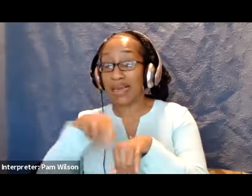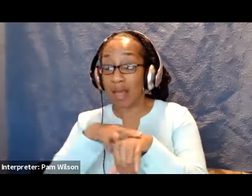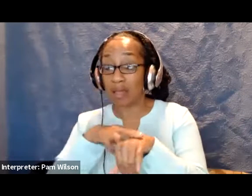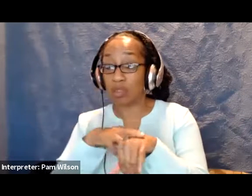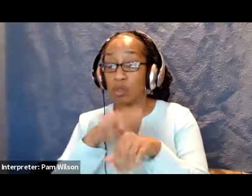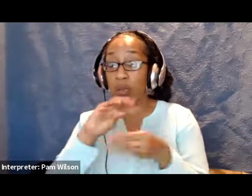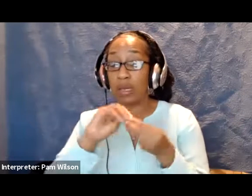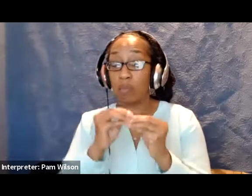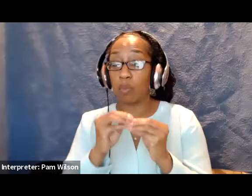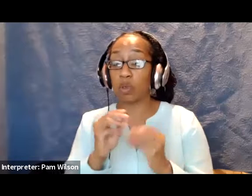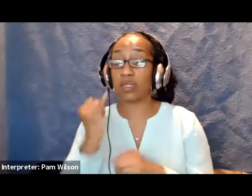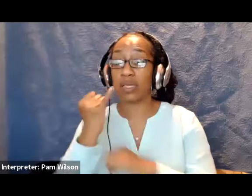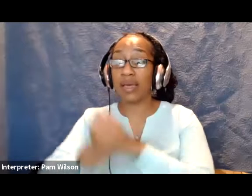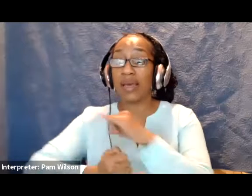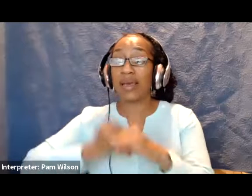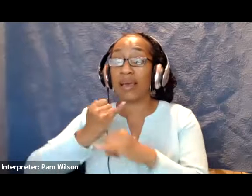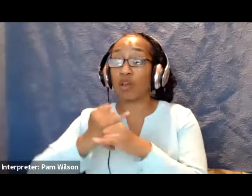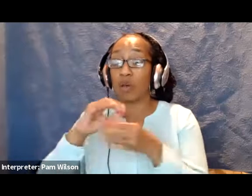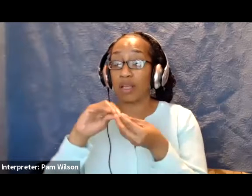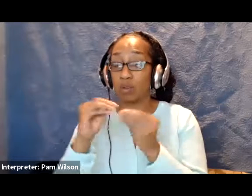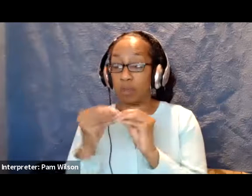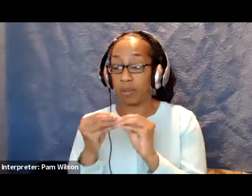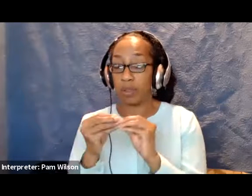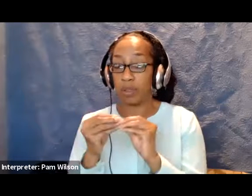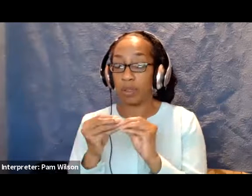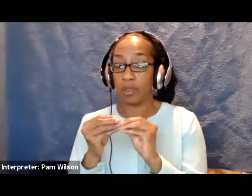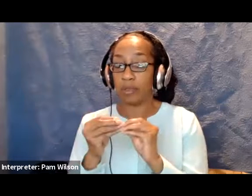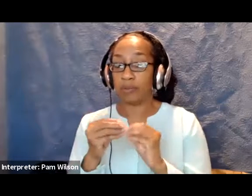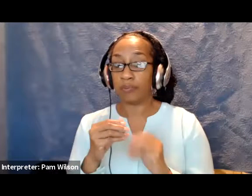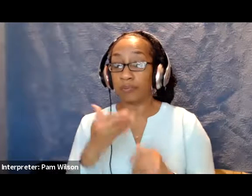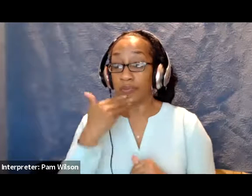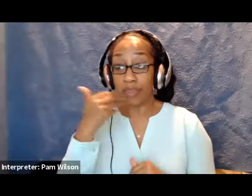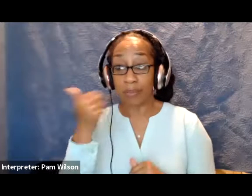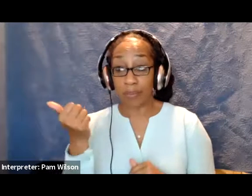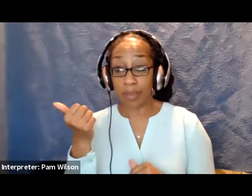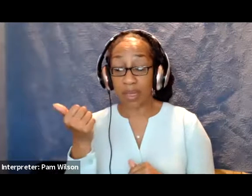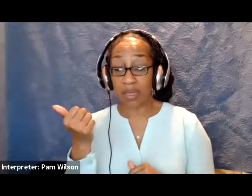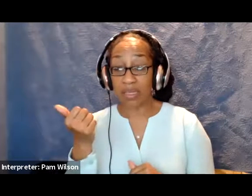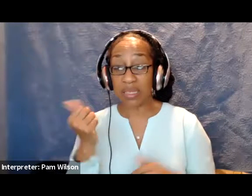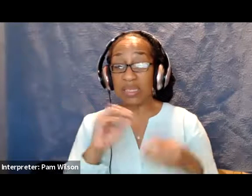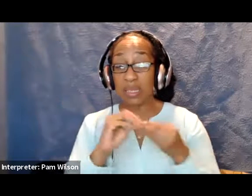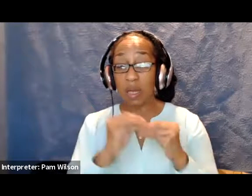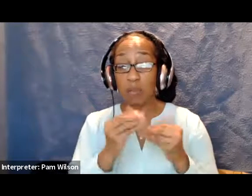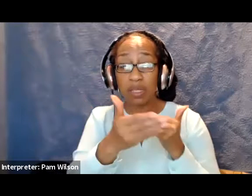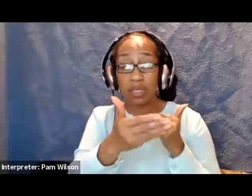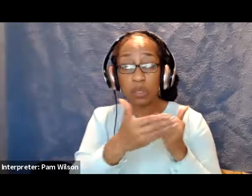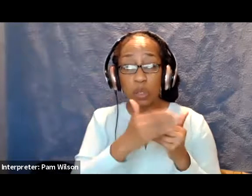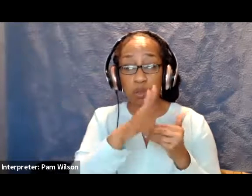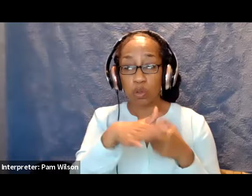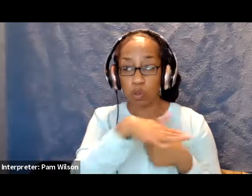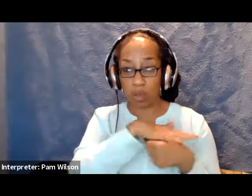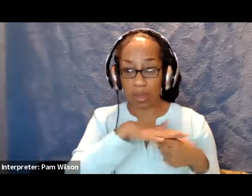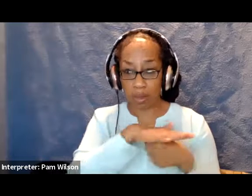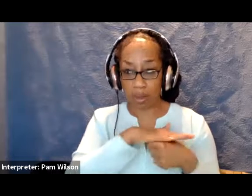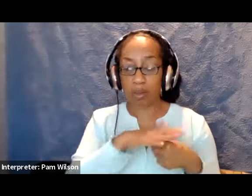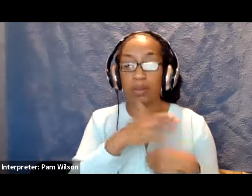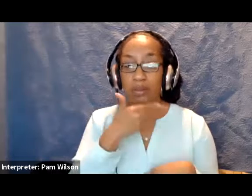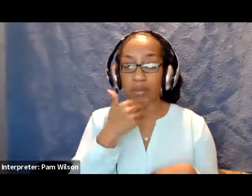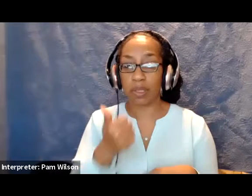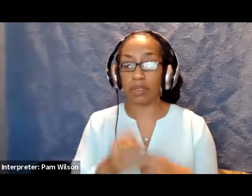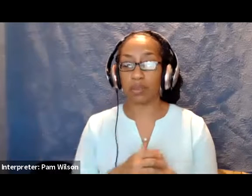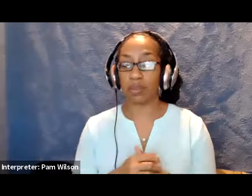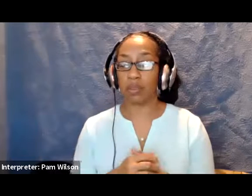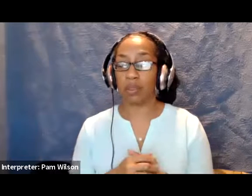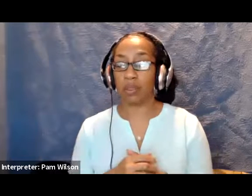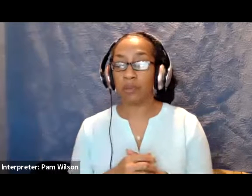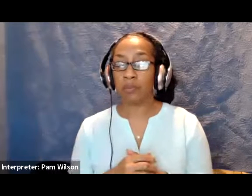They recommend that you use a number that's closer to your location for better quality.